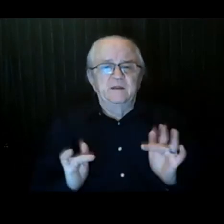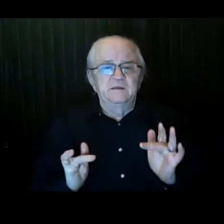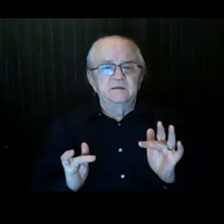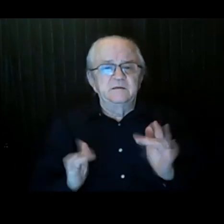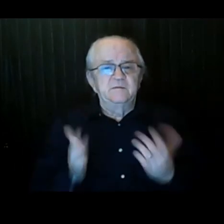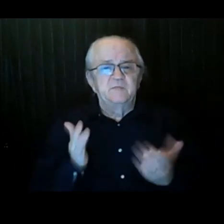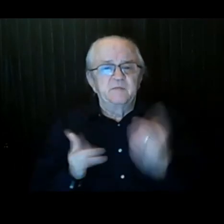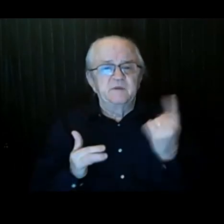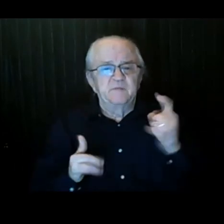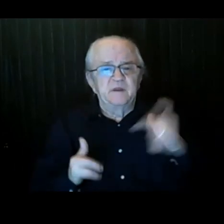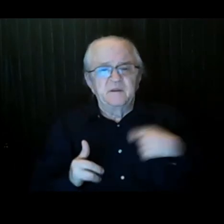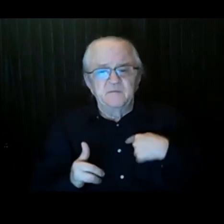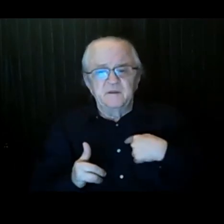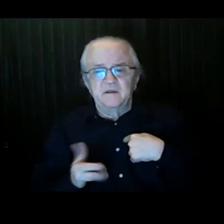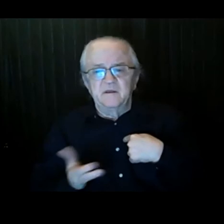Maybe we could adopt.